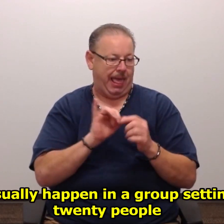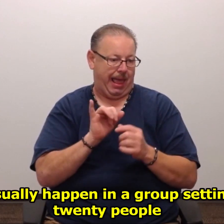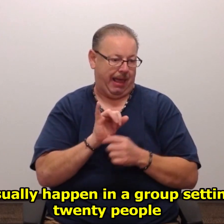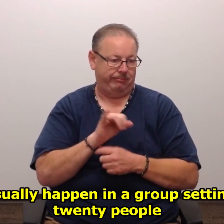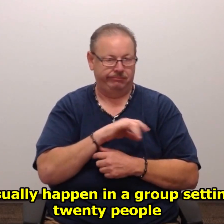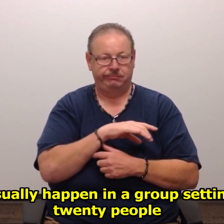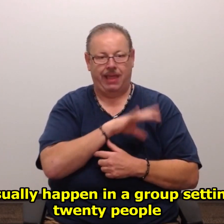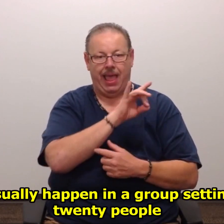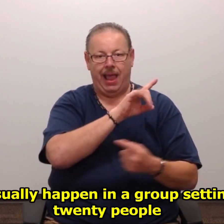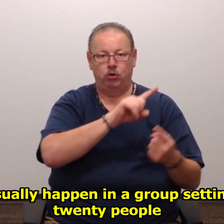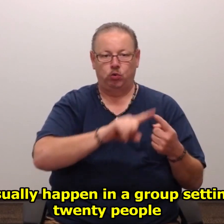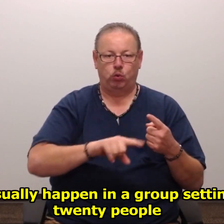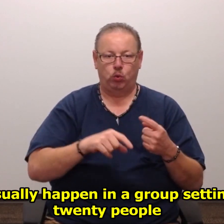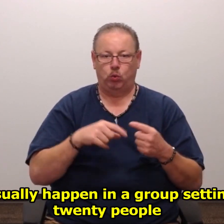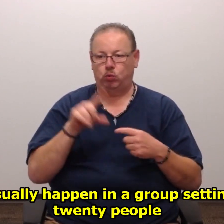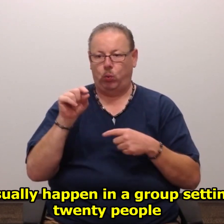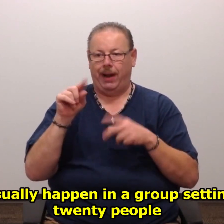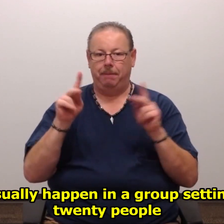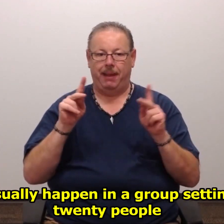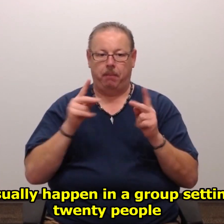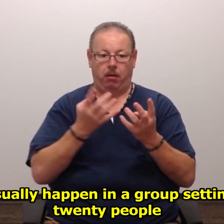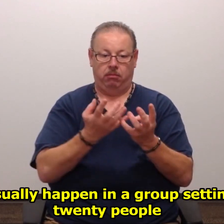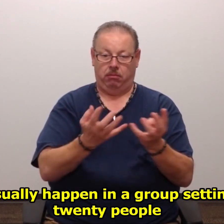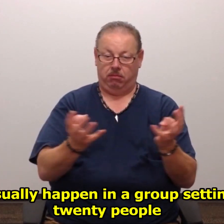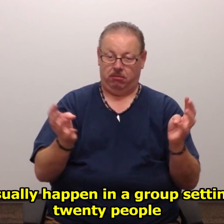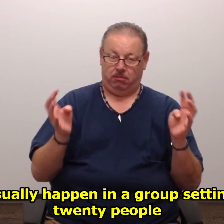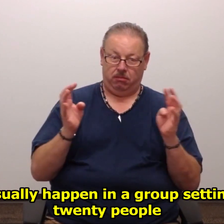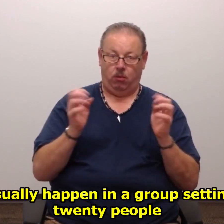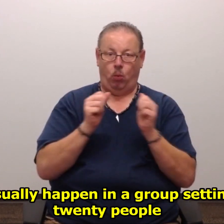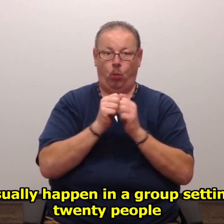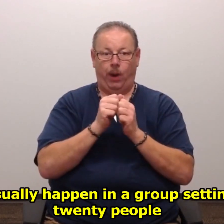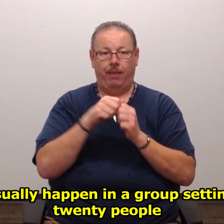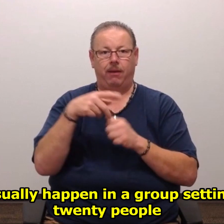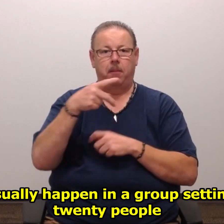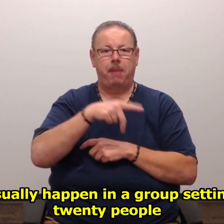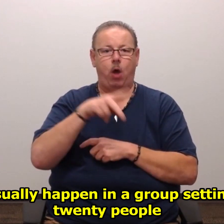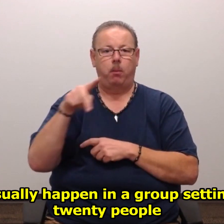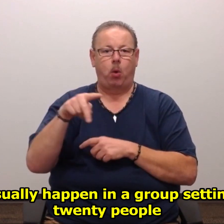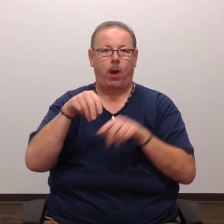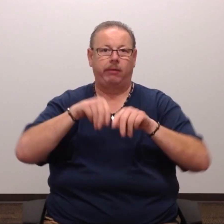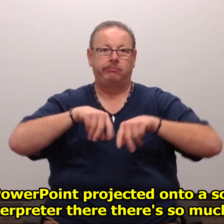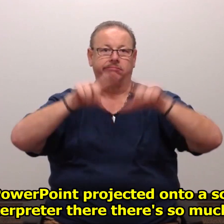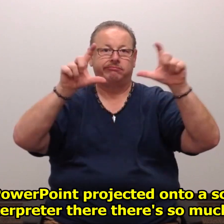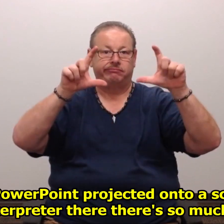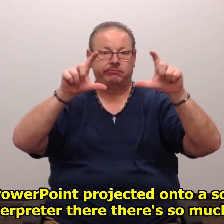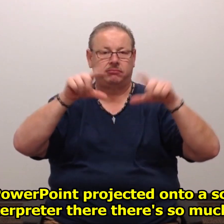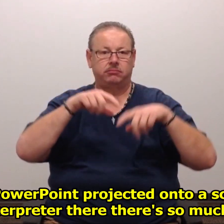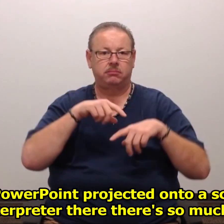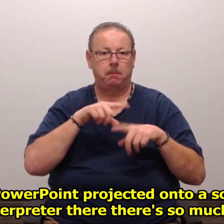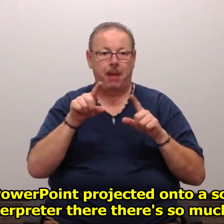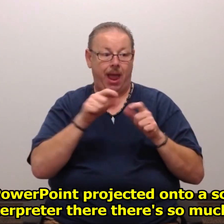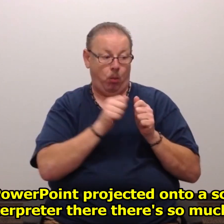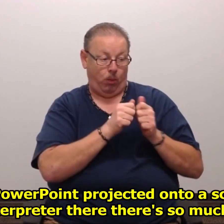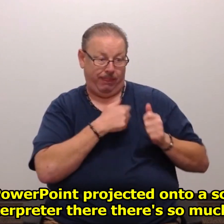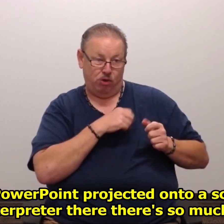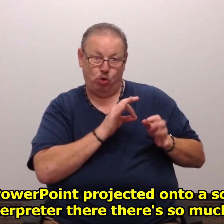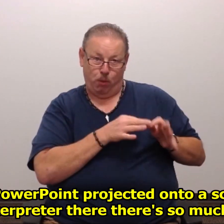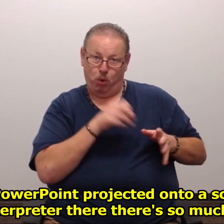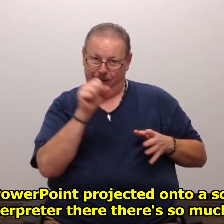These classes usually happen in a group setting with 8 to 20 people, and there's a PowerPoint projected onto a